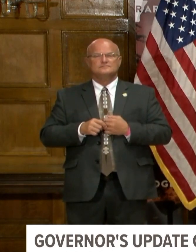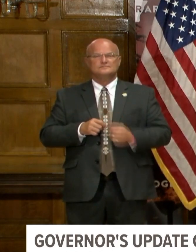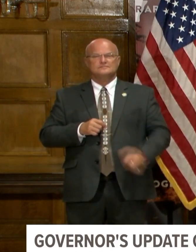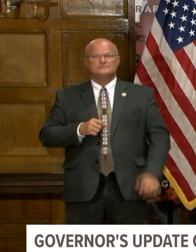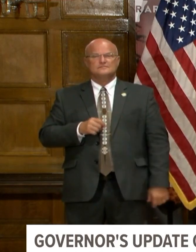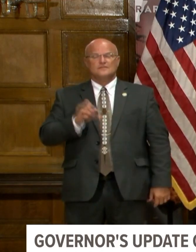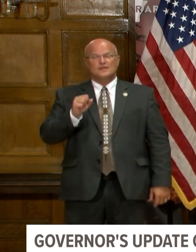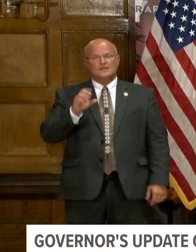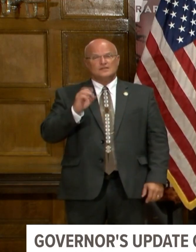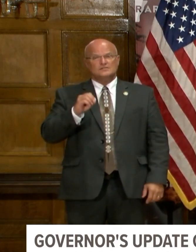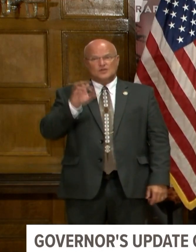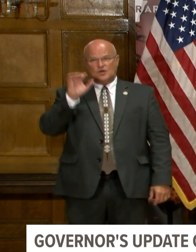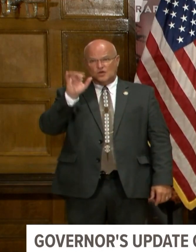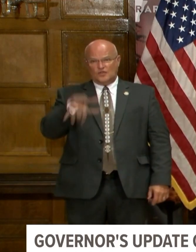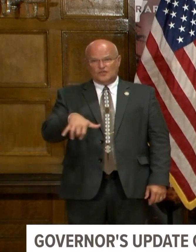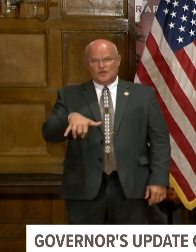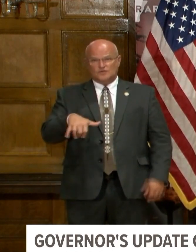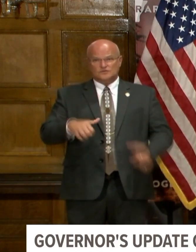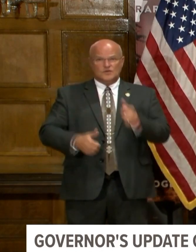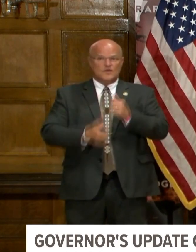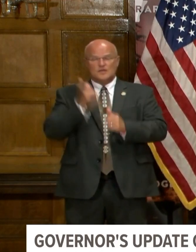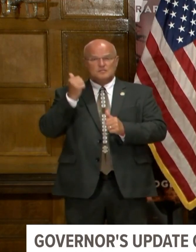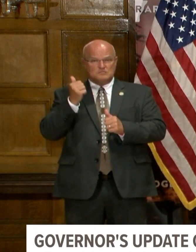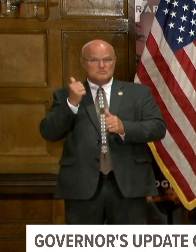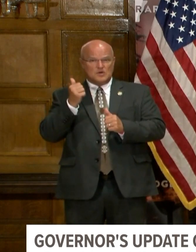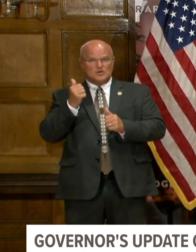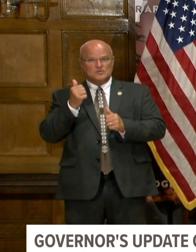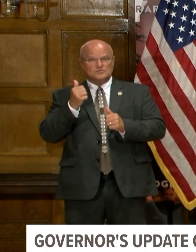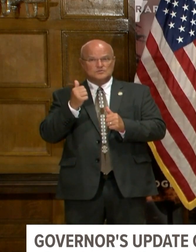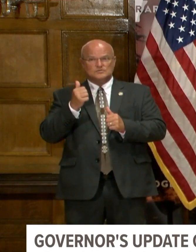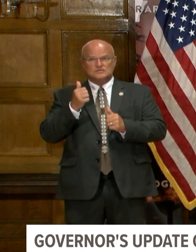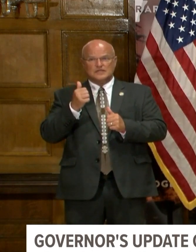sent to. So those are the